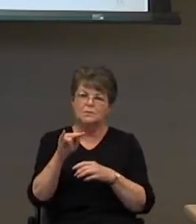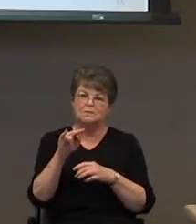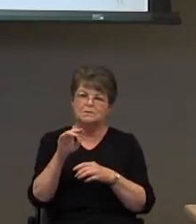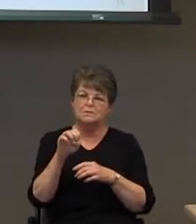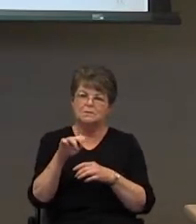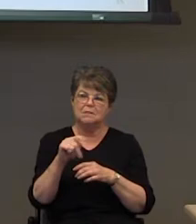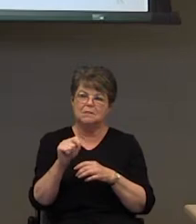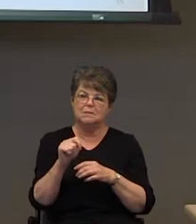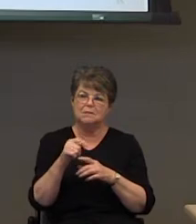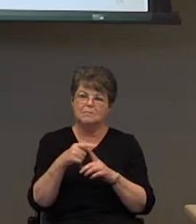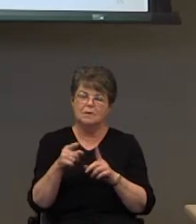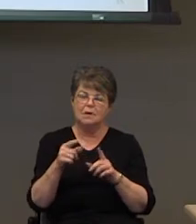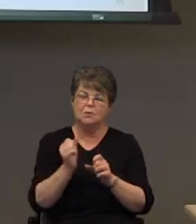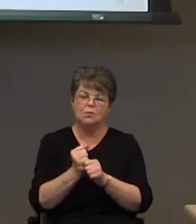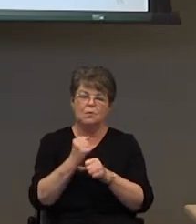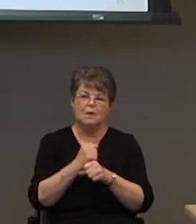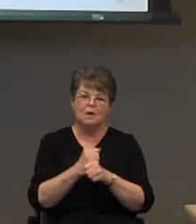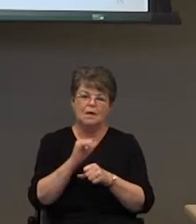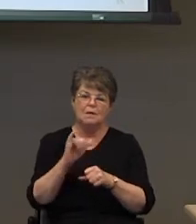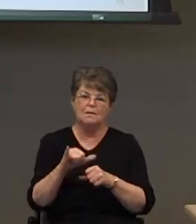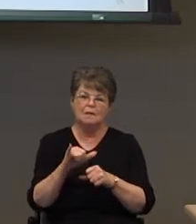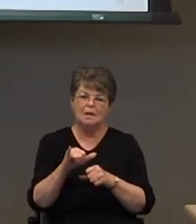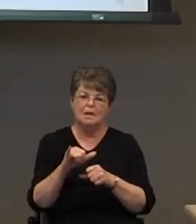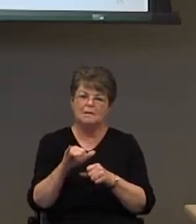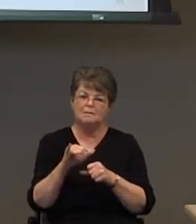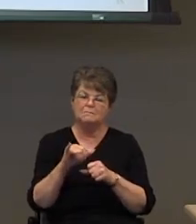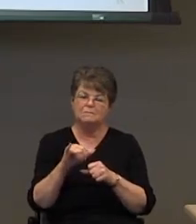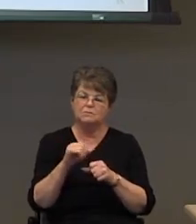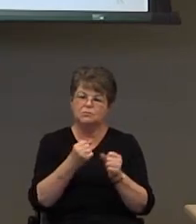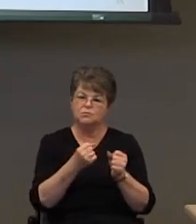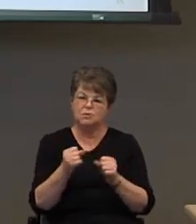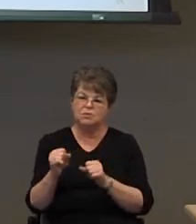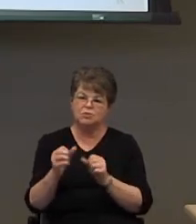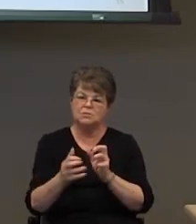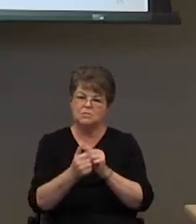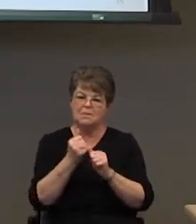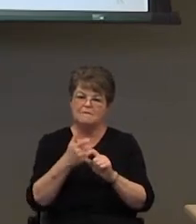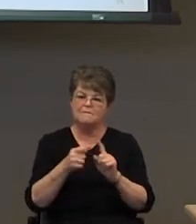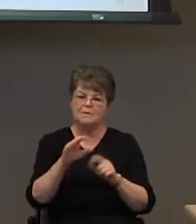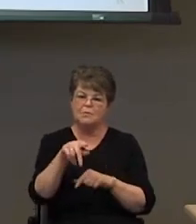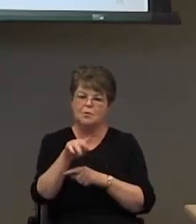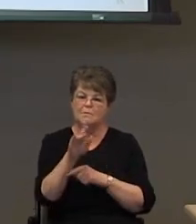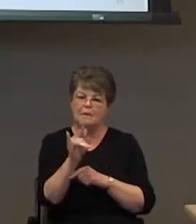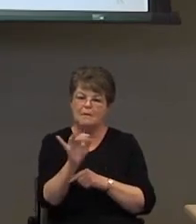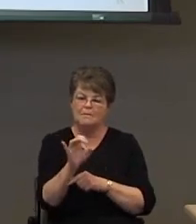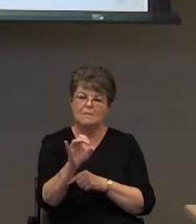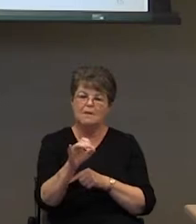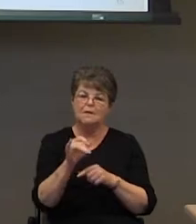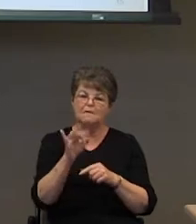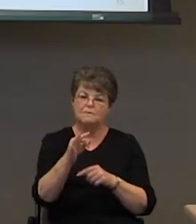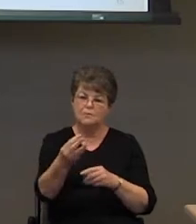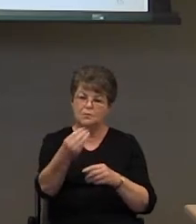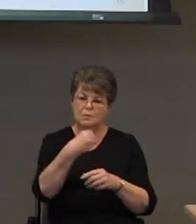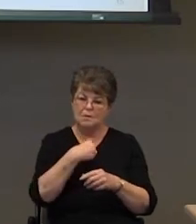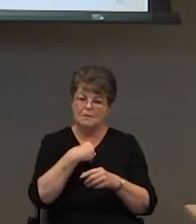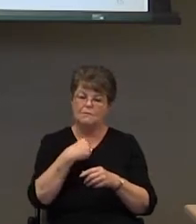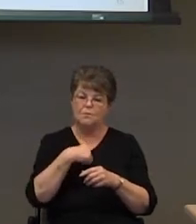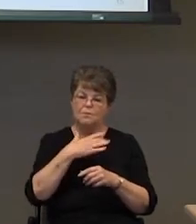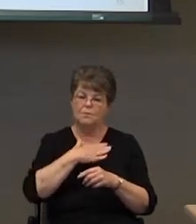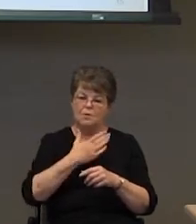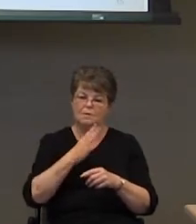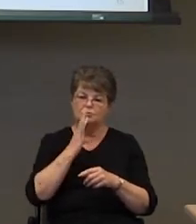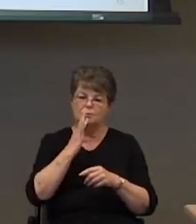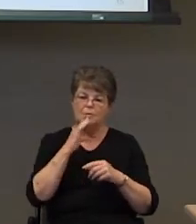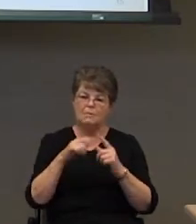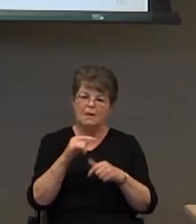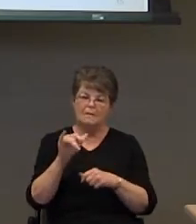as well. But creating that formulaic strategy, and particularly from your public sector bodies, saying, if you give us this, then we are willing to